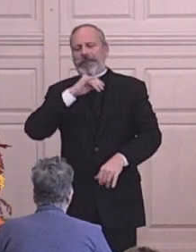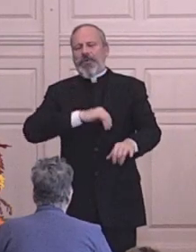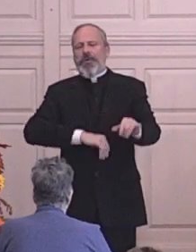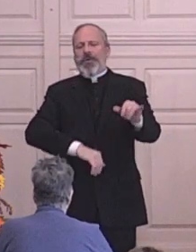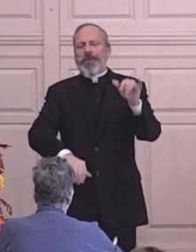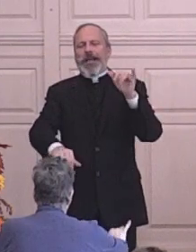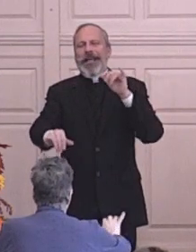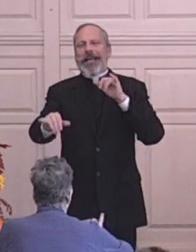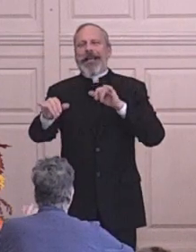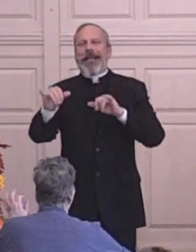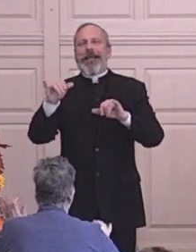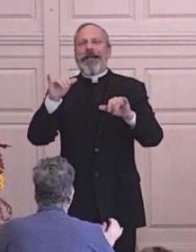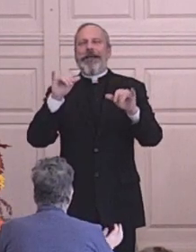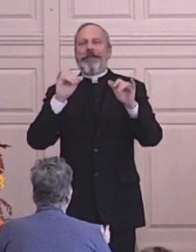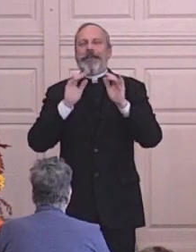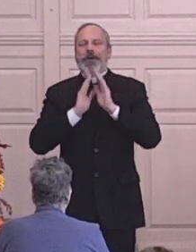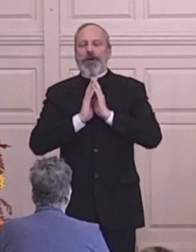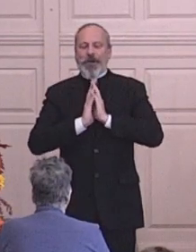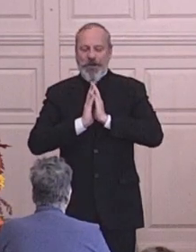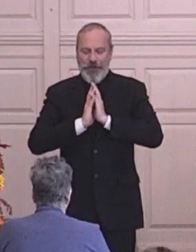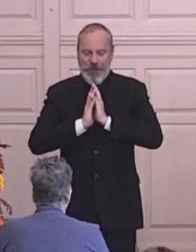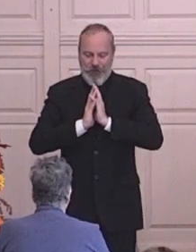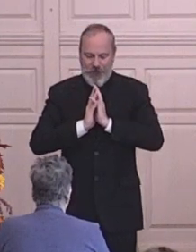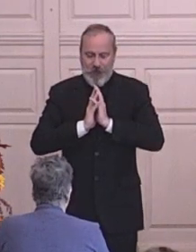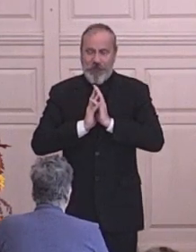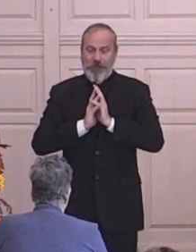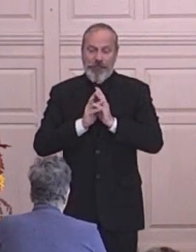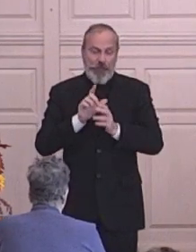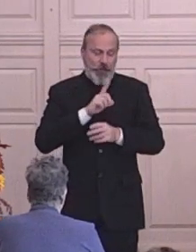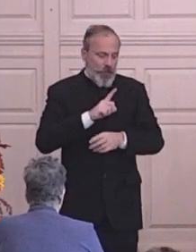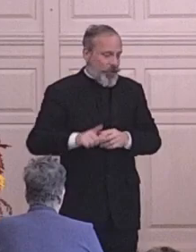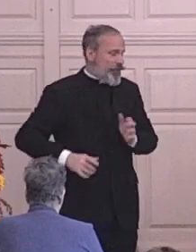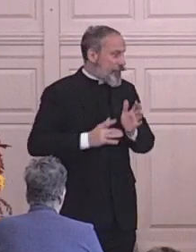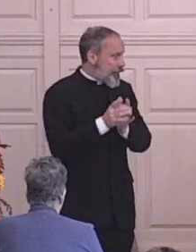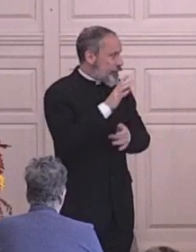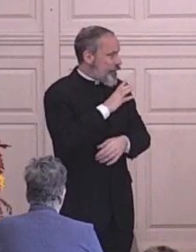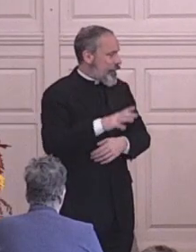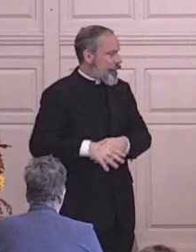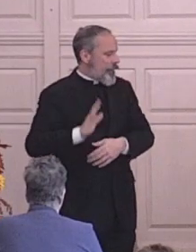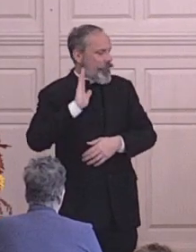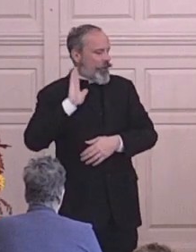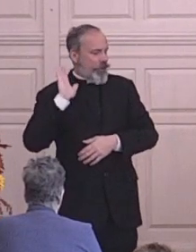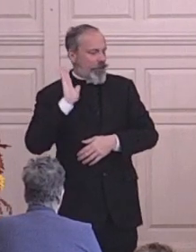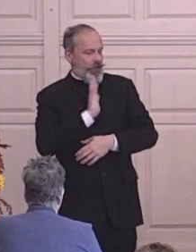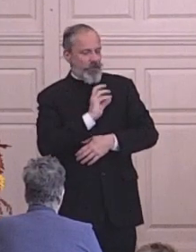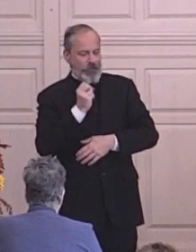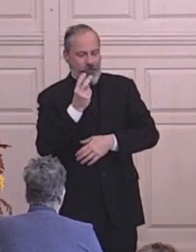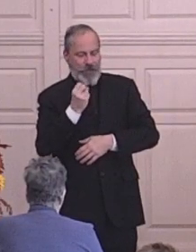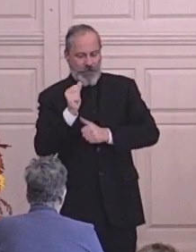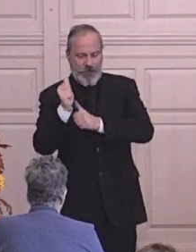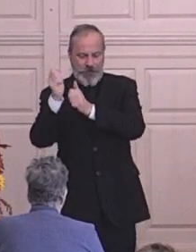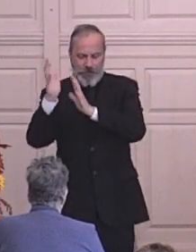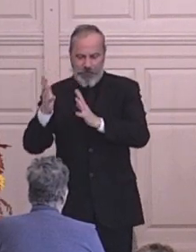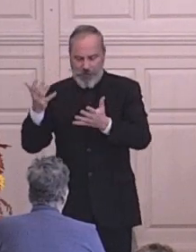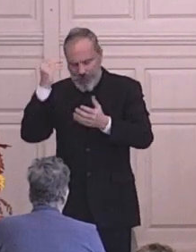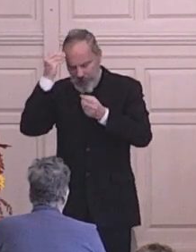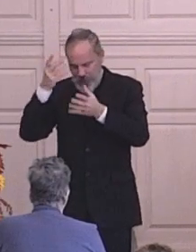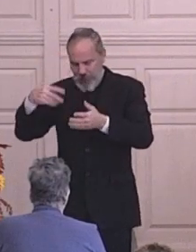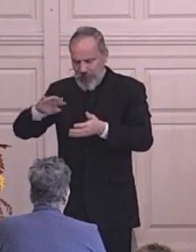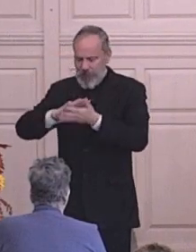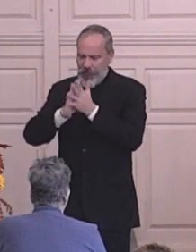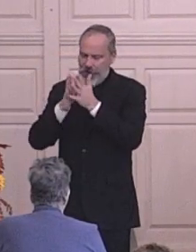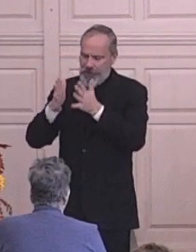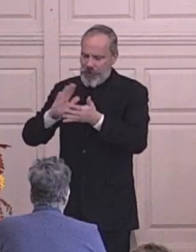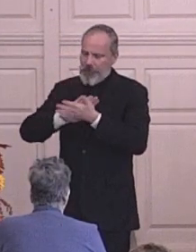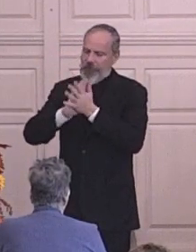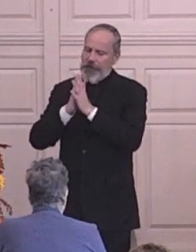and forever. Lord Jesus Christ, who said to your apostles, Peace I leave you, my peace I give